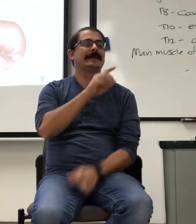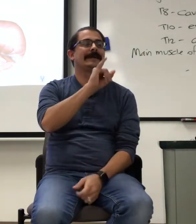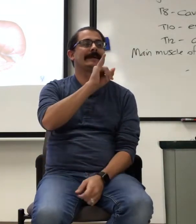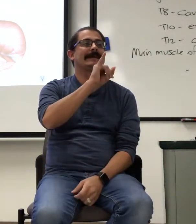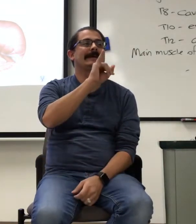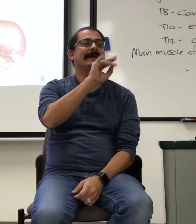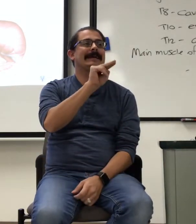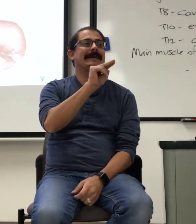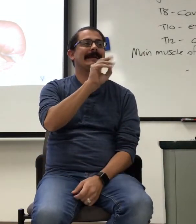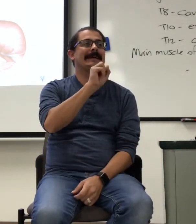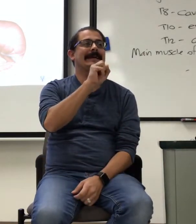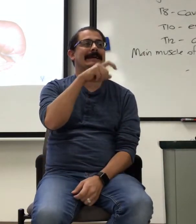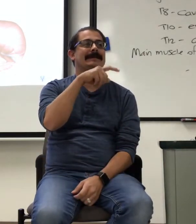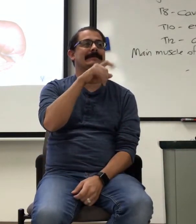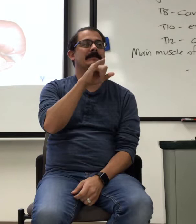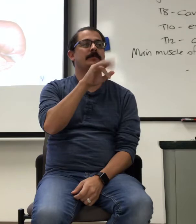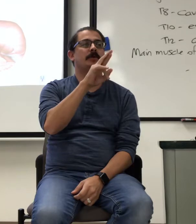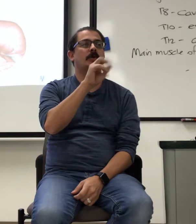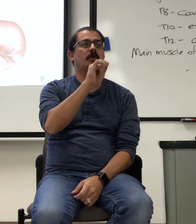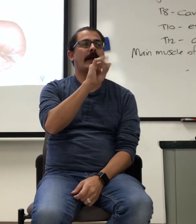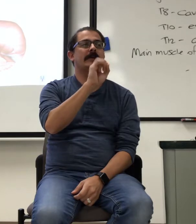inspiration.